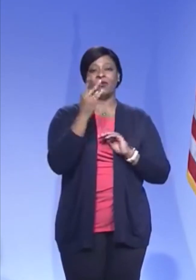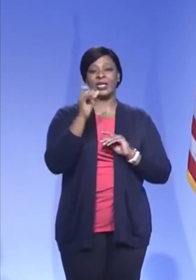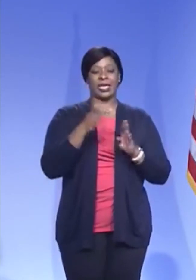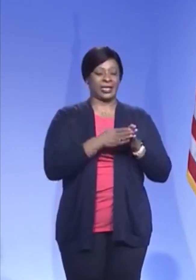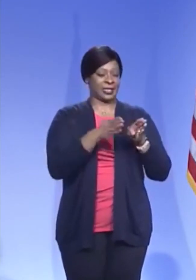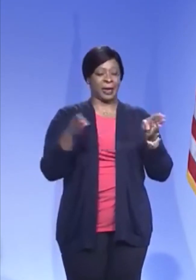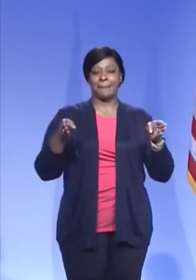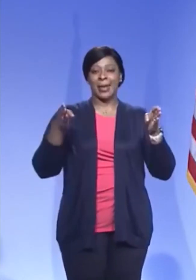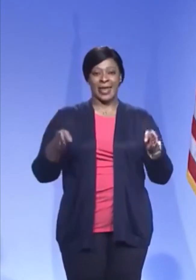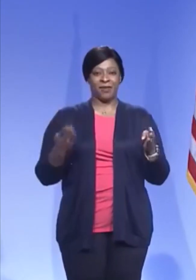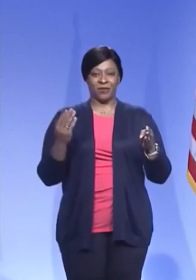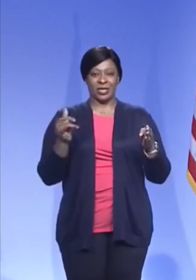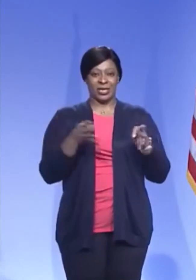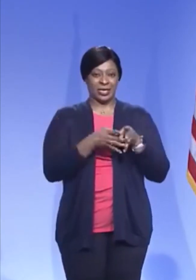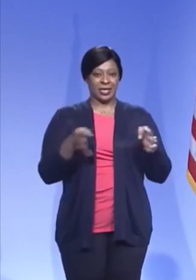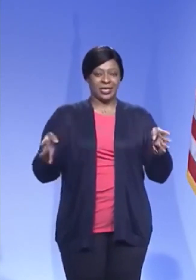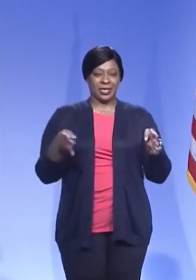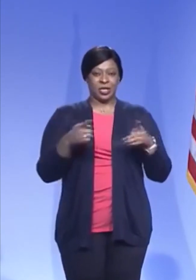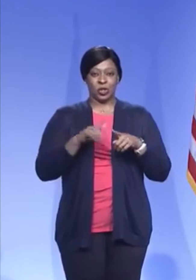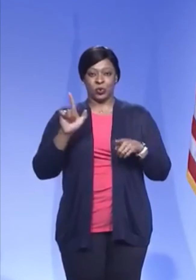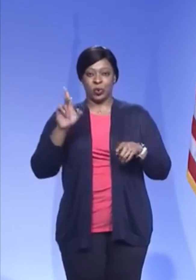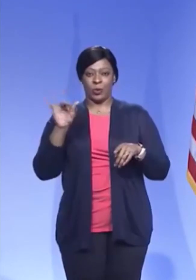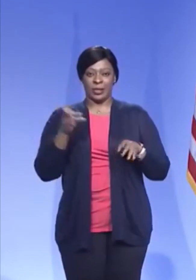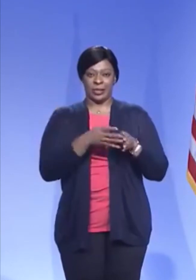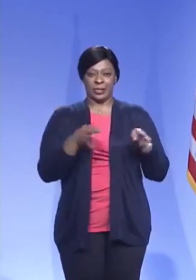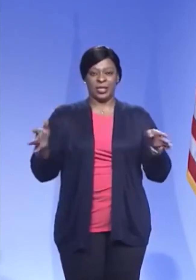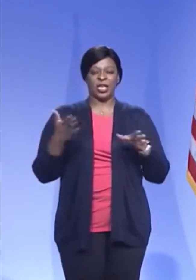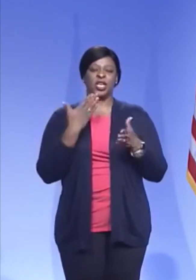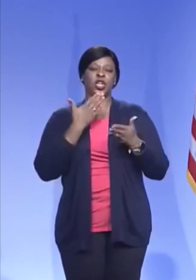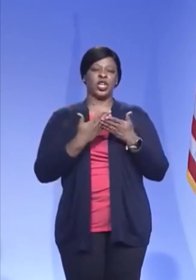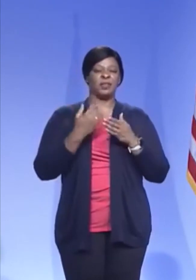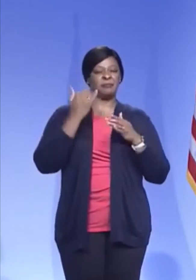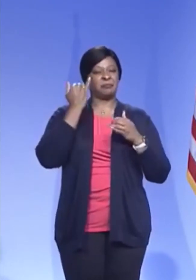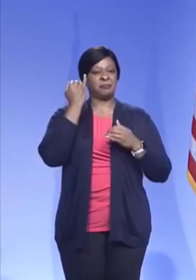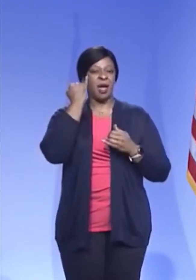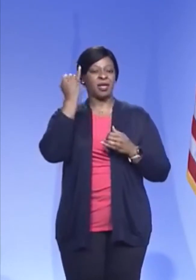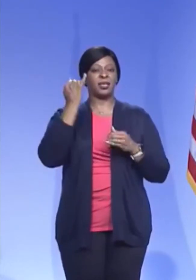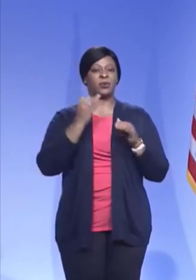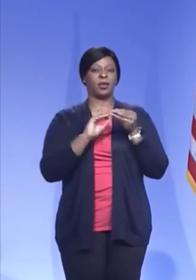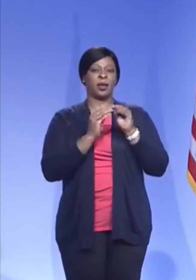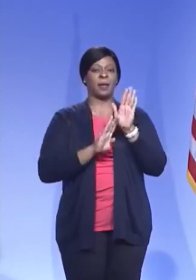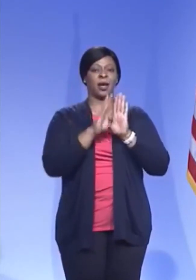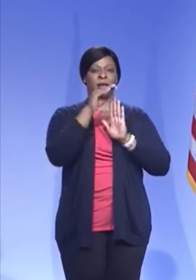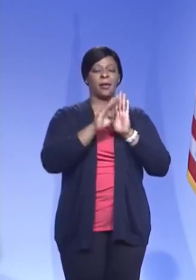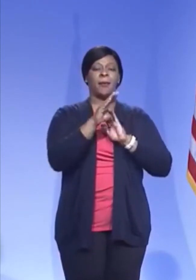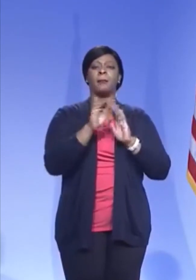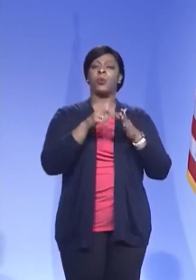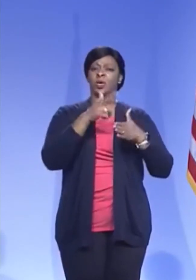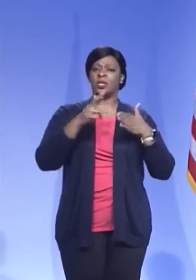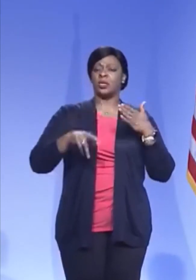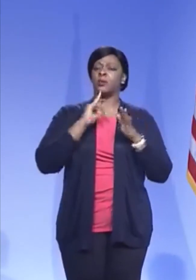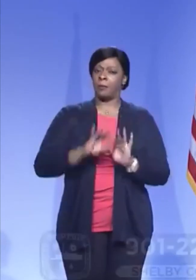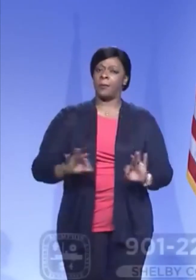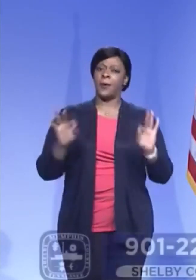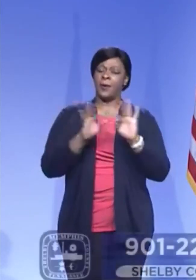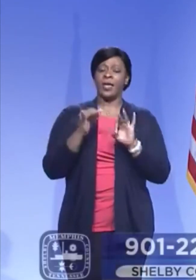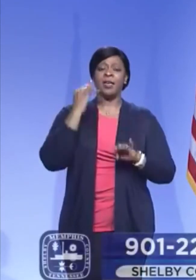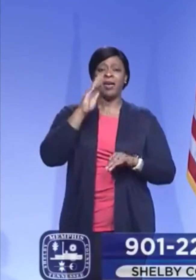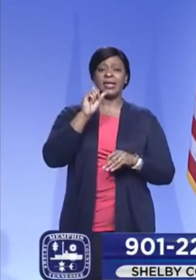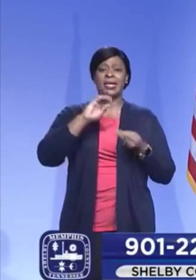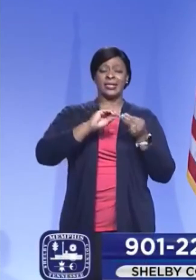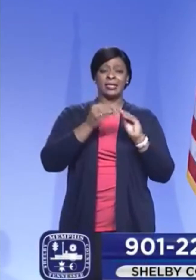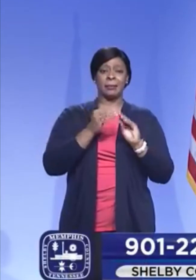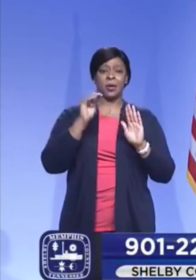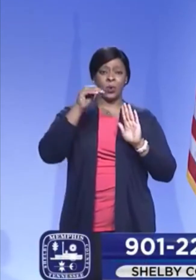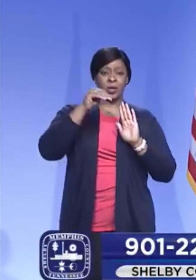timeline, so you really need 14 to 21 days to really get a good sense of the direction you're going. But outcomes are important. If our case rate is going down,